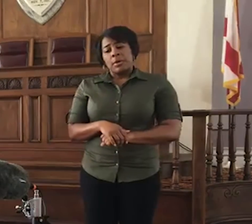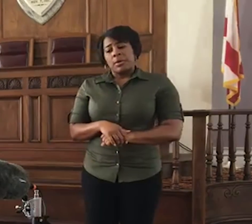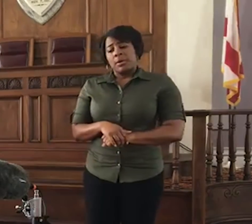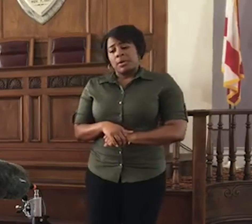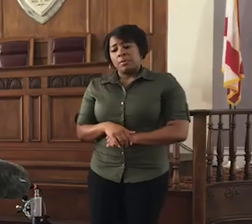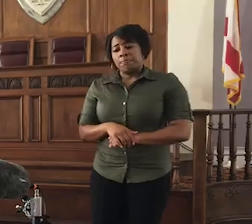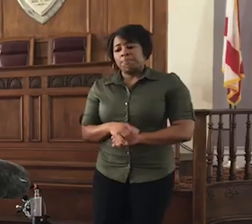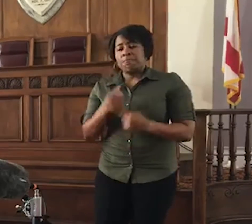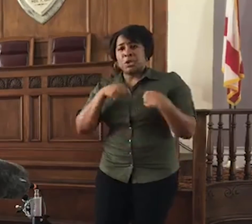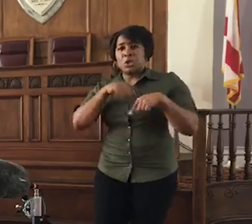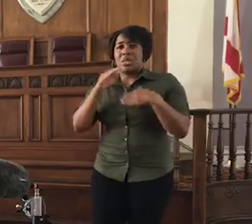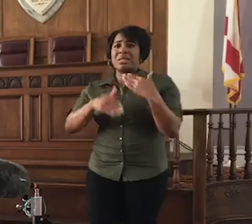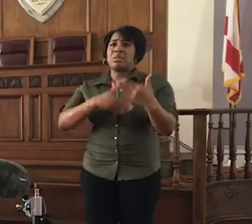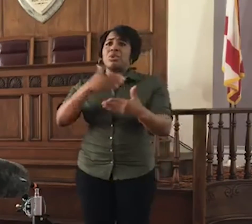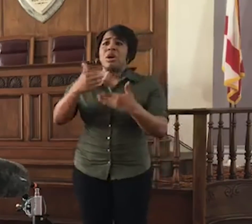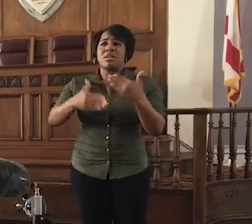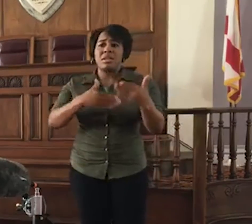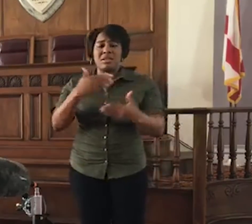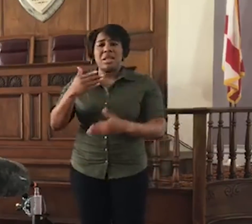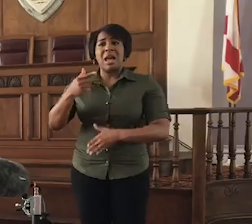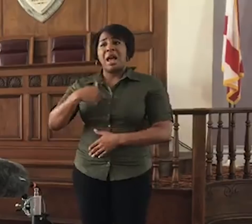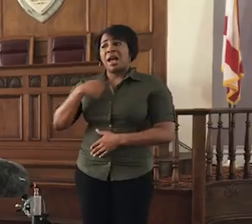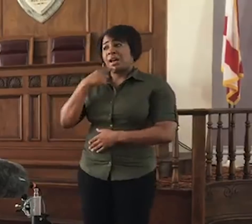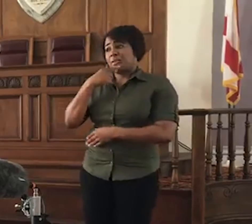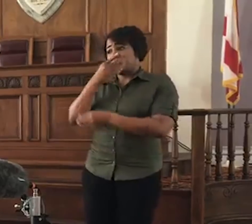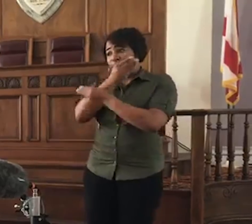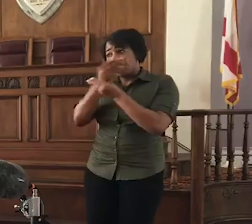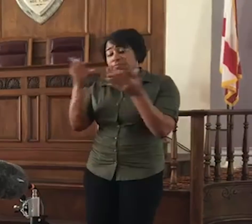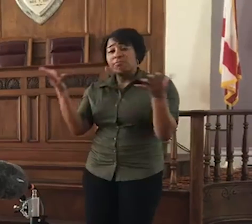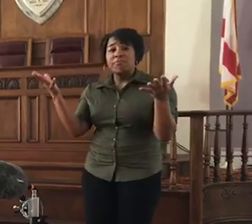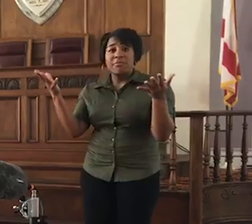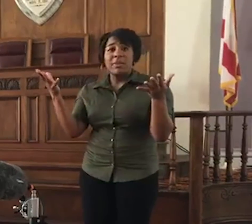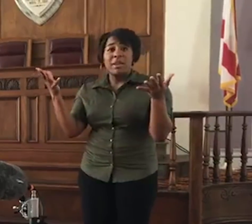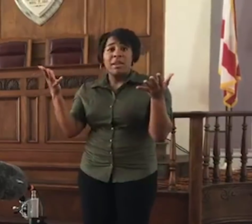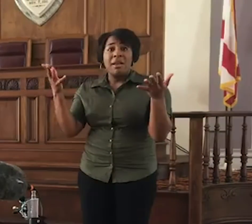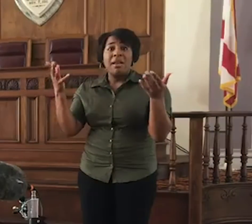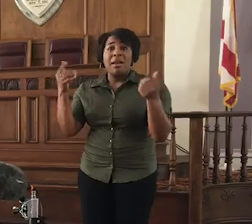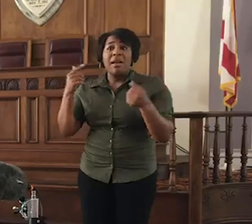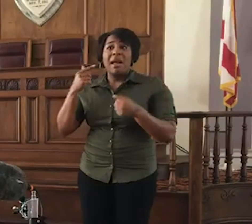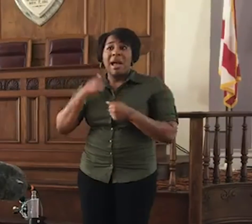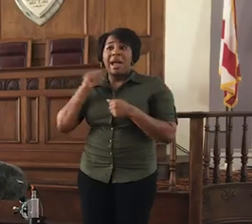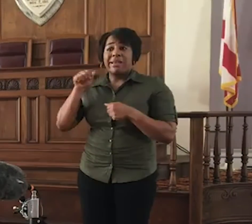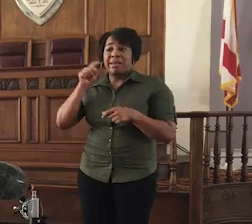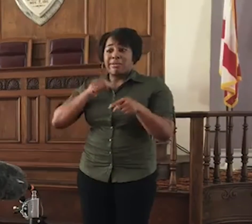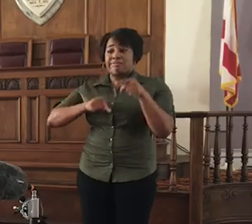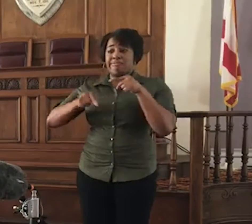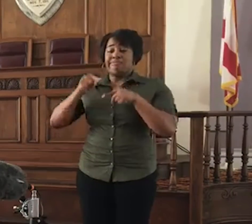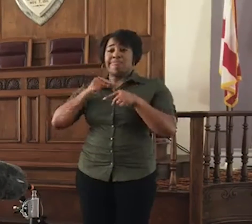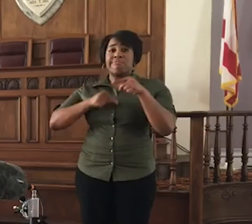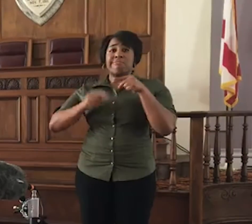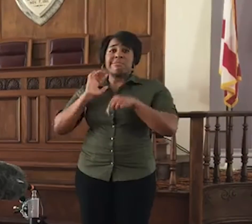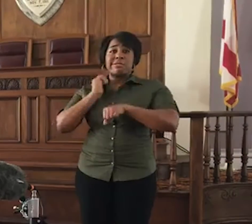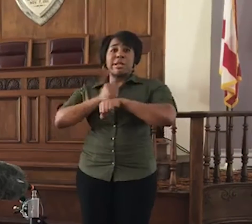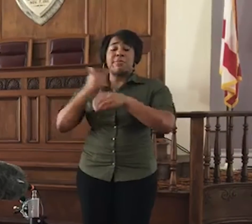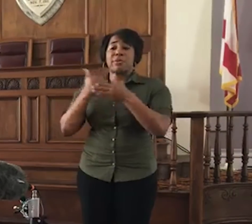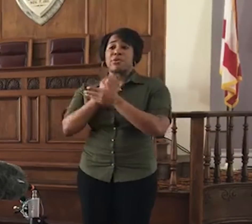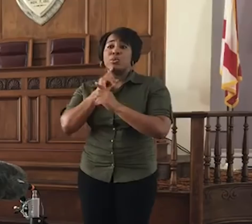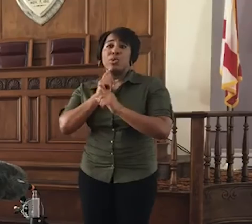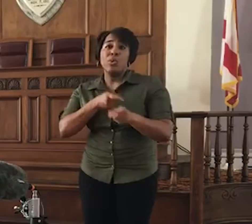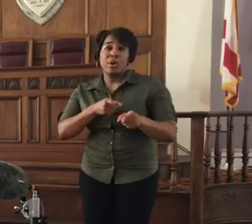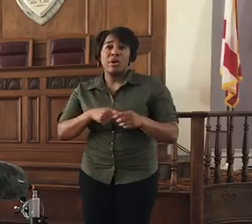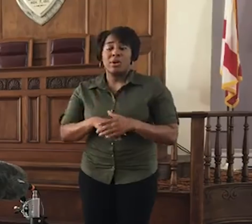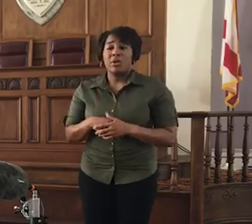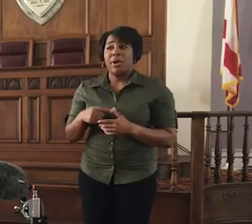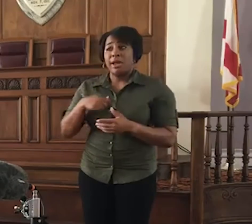Throughout this process, I have said that I reserve the right to come back and reverse course. This mask